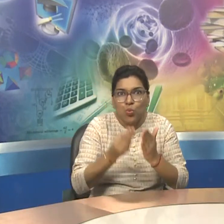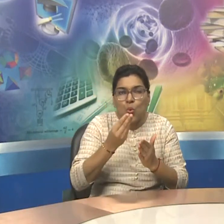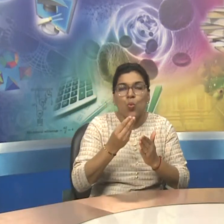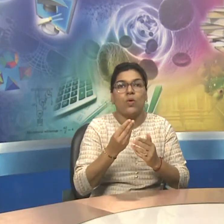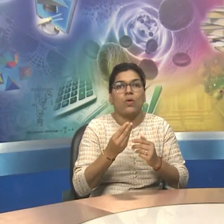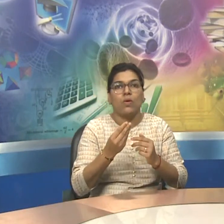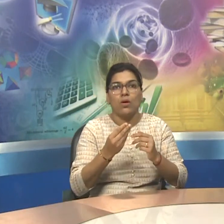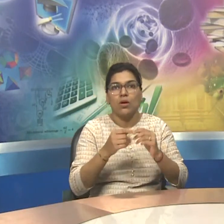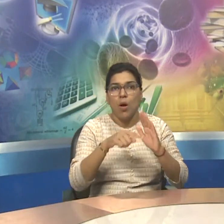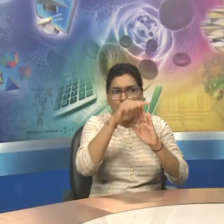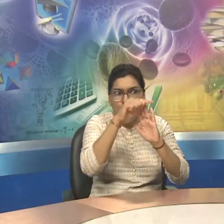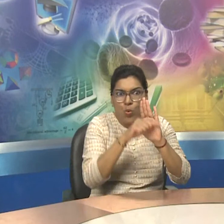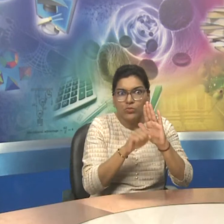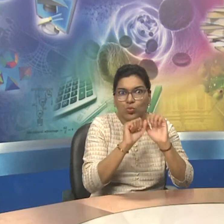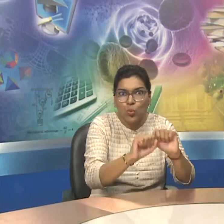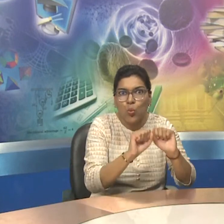many political scientists,